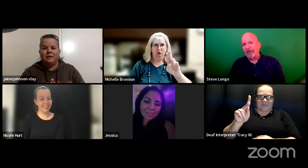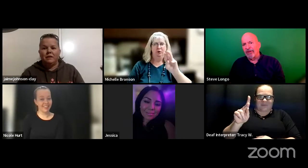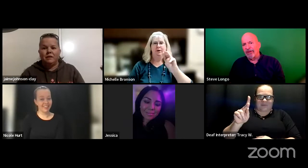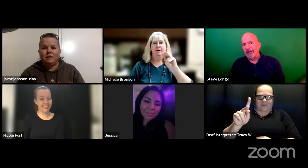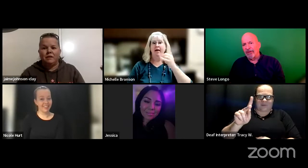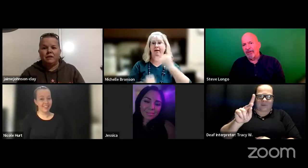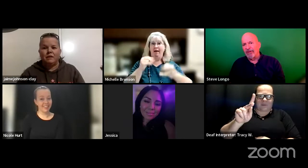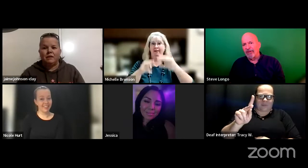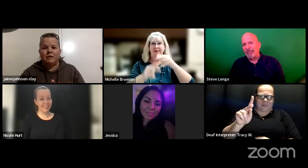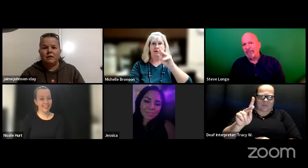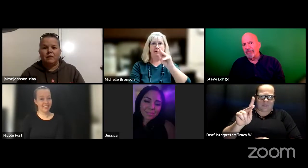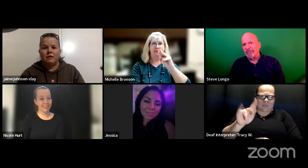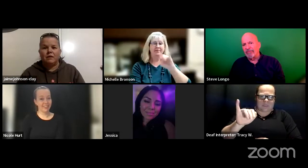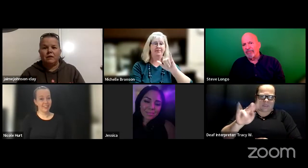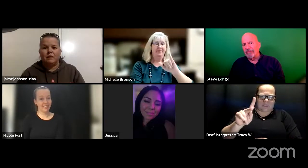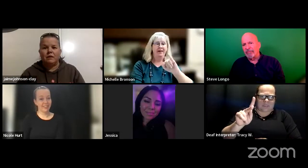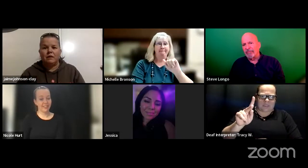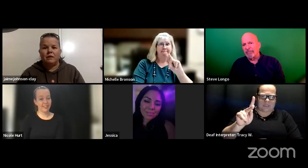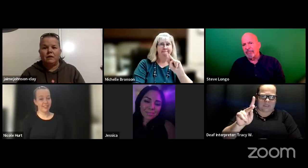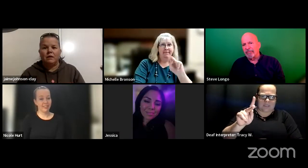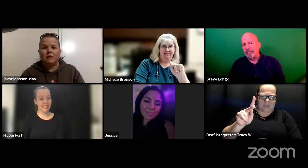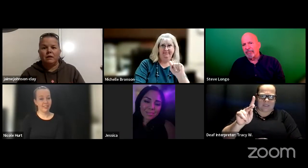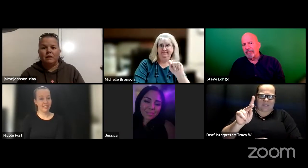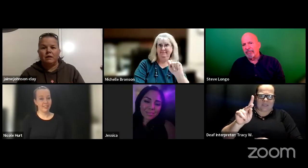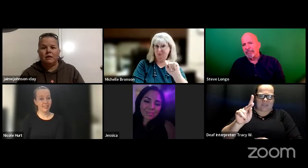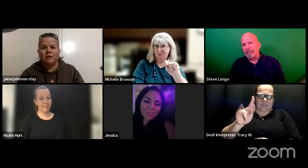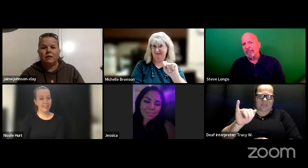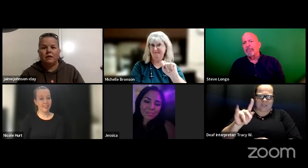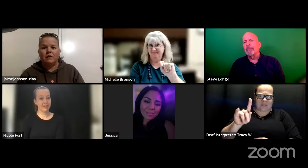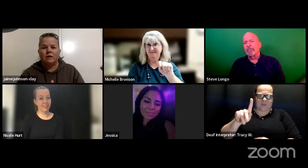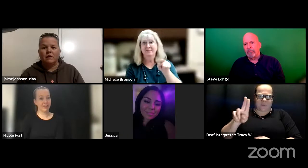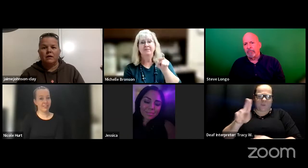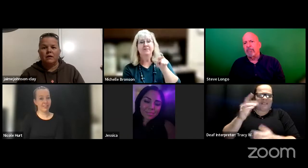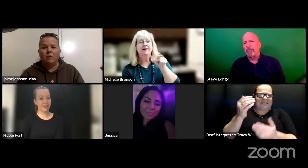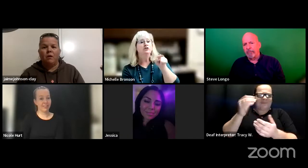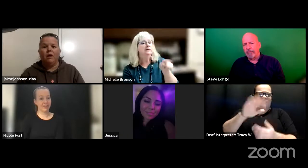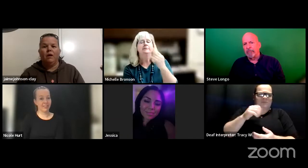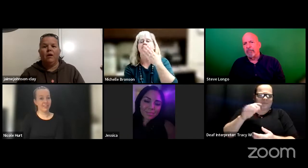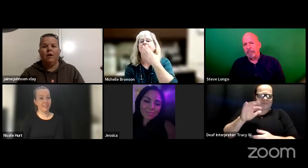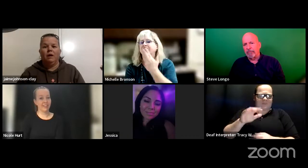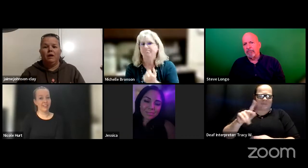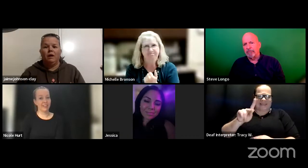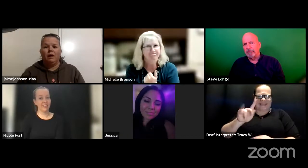name is Cuckoo, last name Mint.